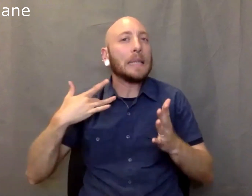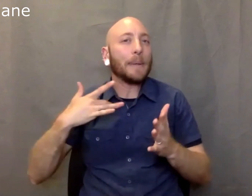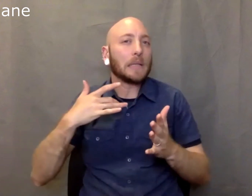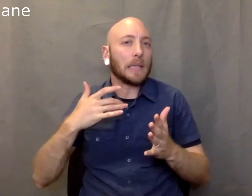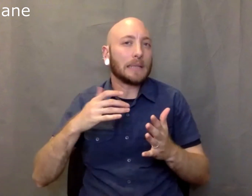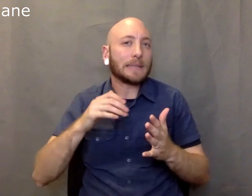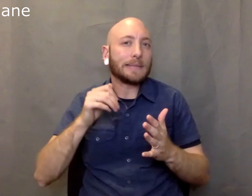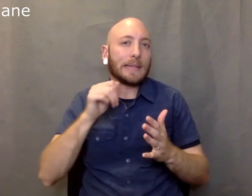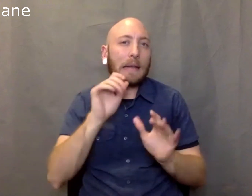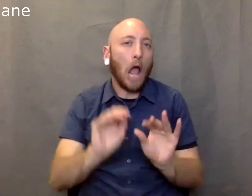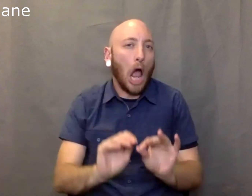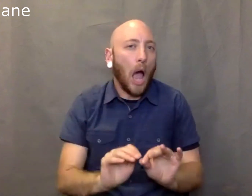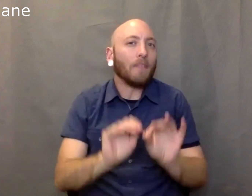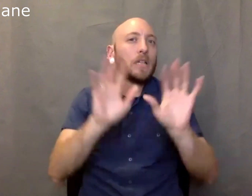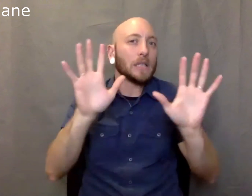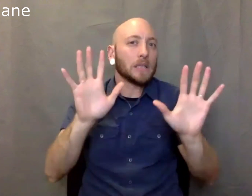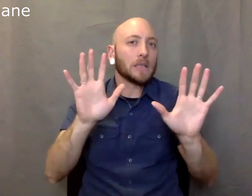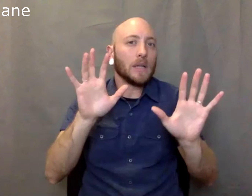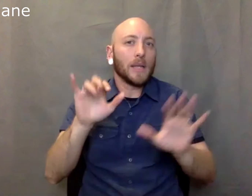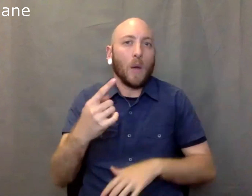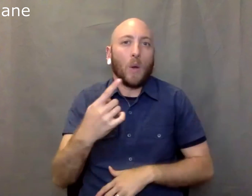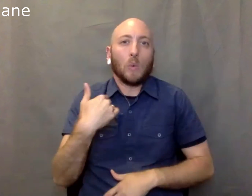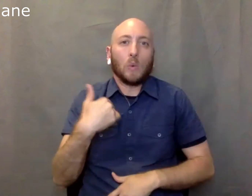up. So it's a clear indicator. Make your amends.